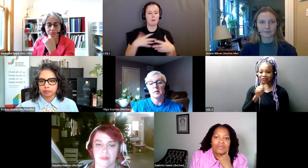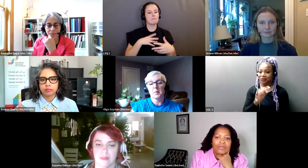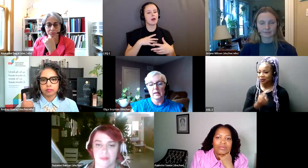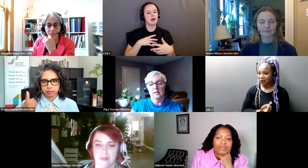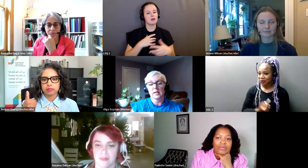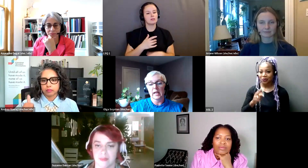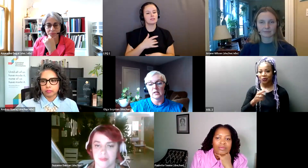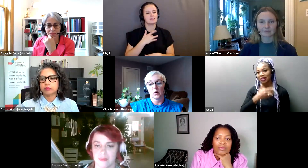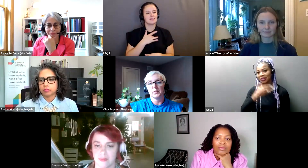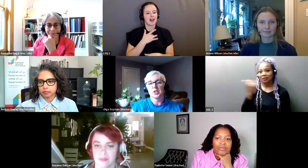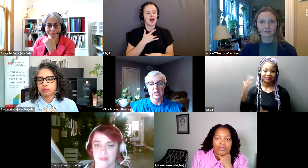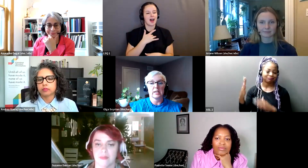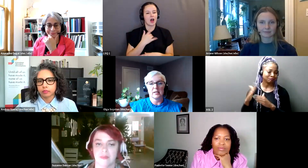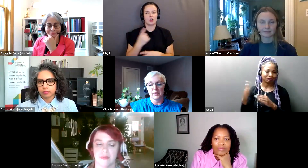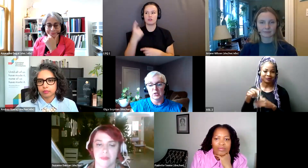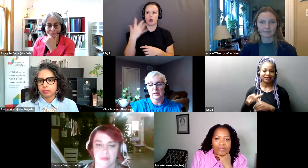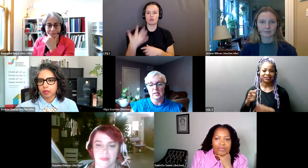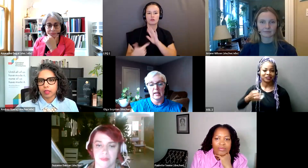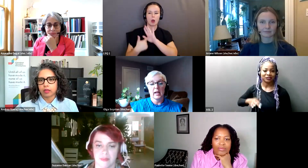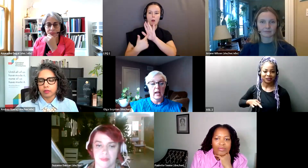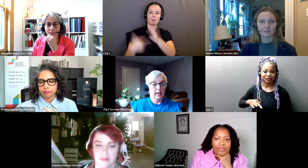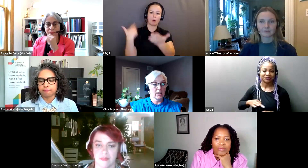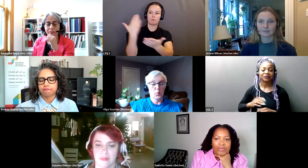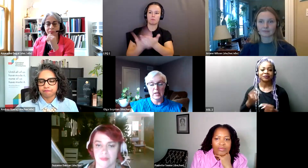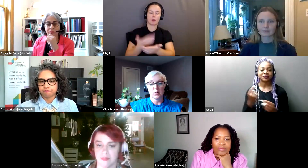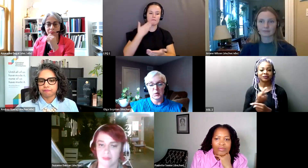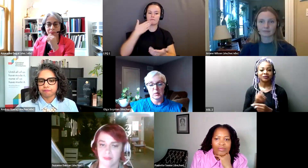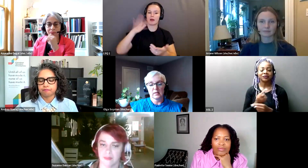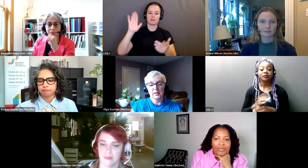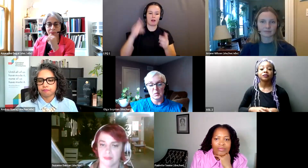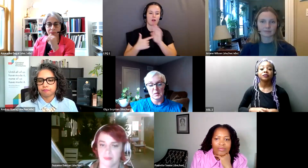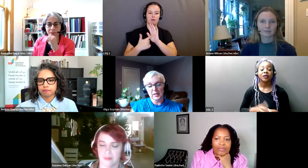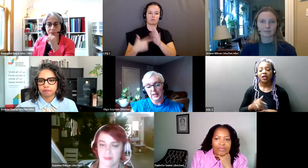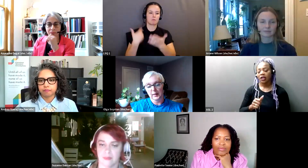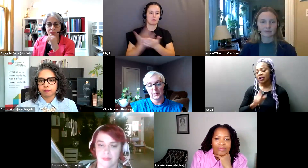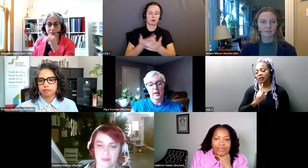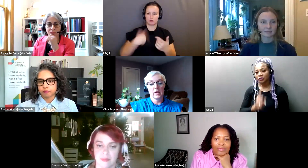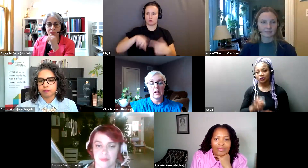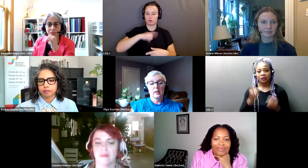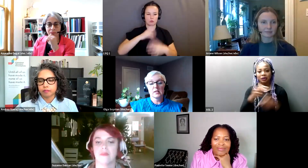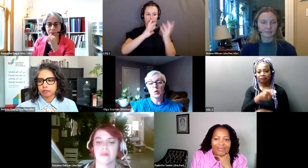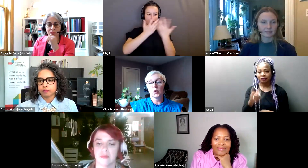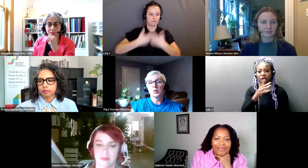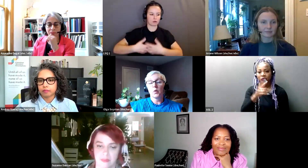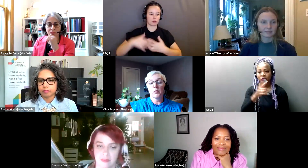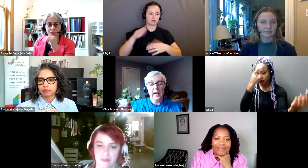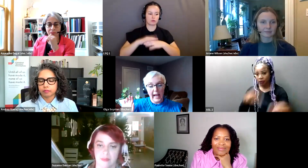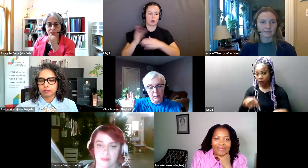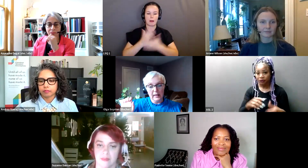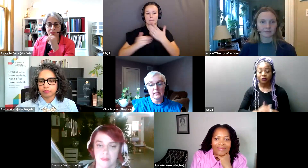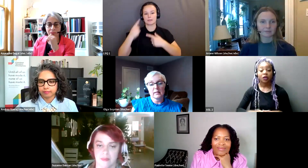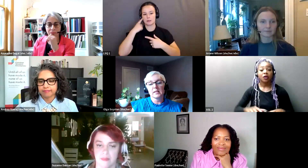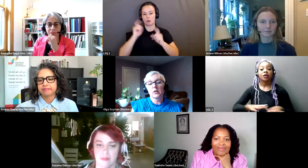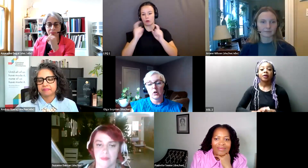or the best indicator of the charity's efficiency. And I know many of you will agree with me here. The so-called